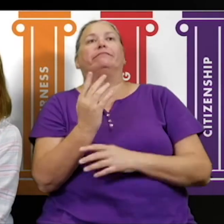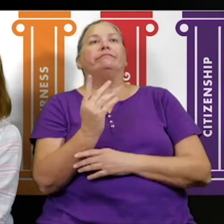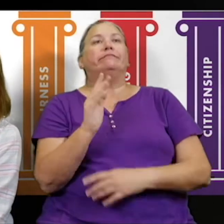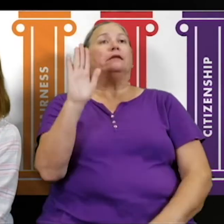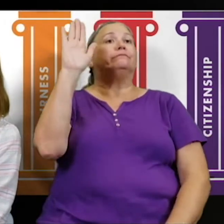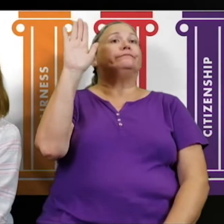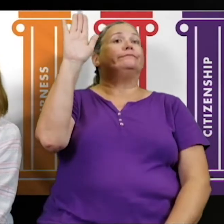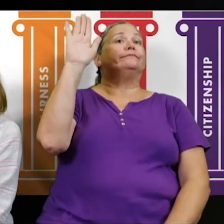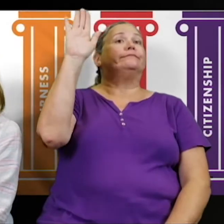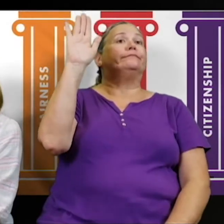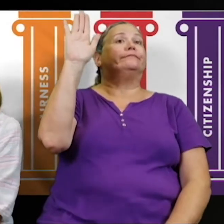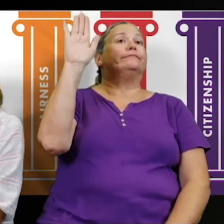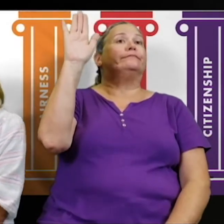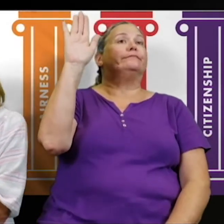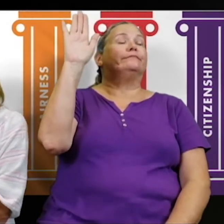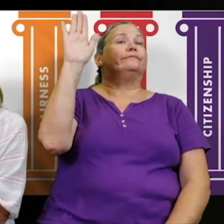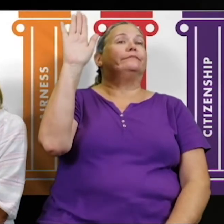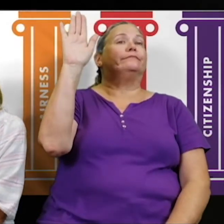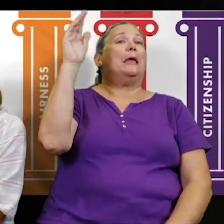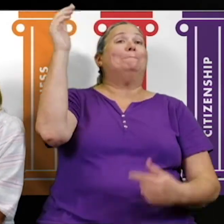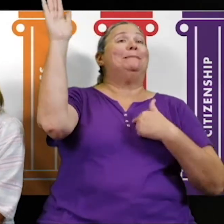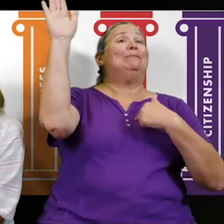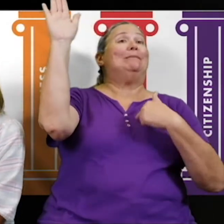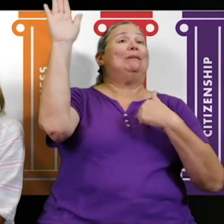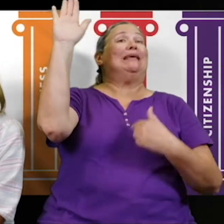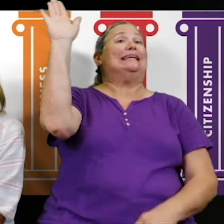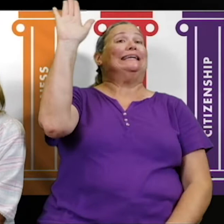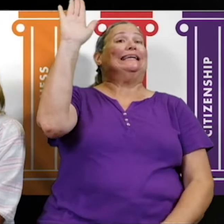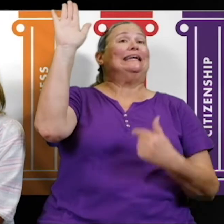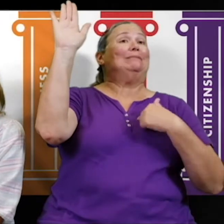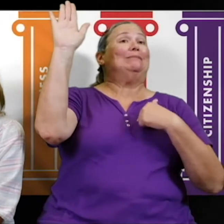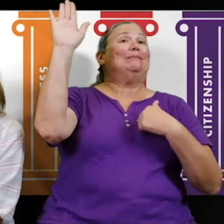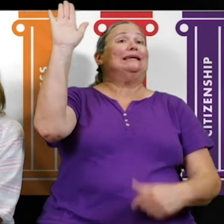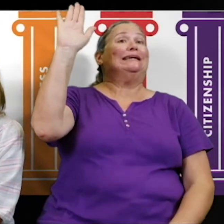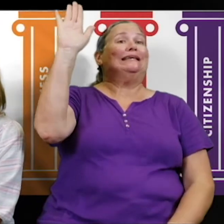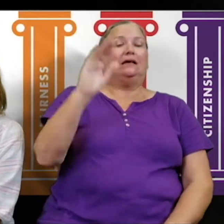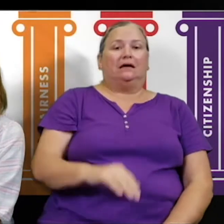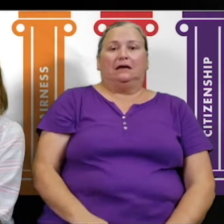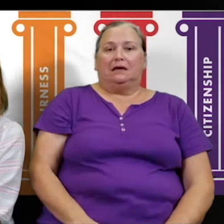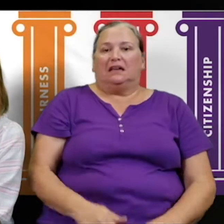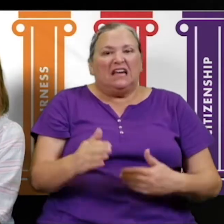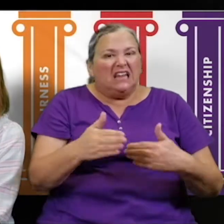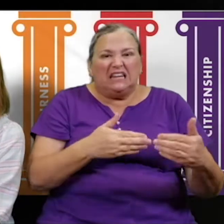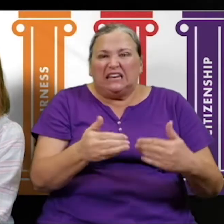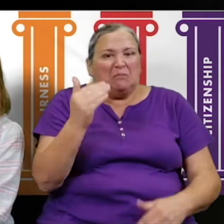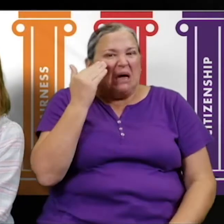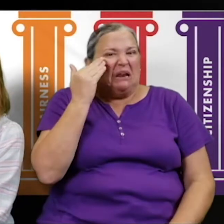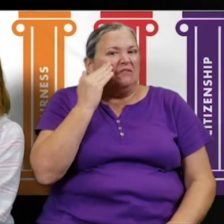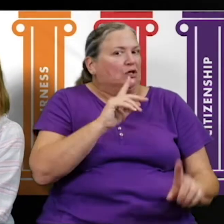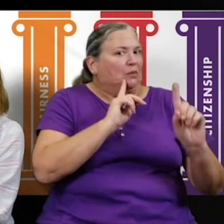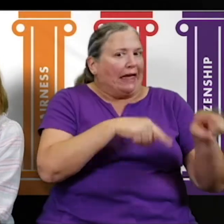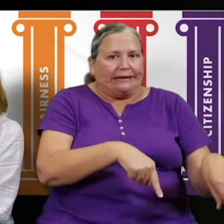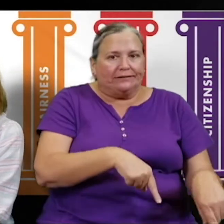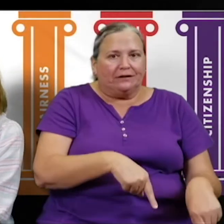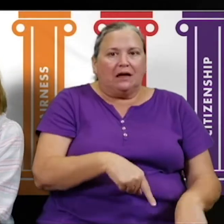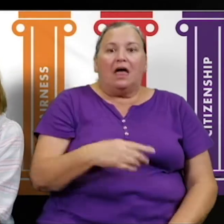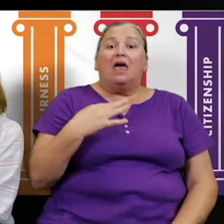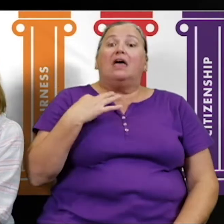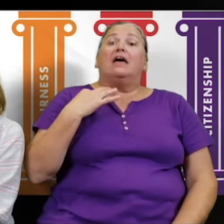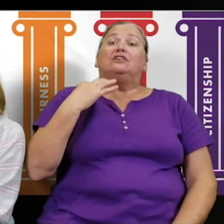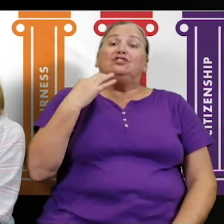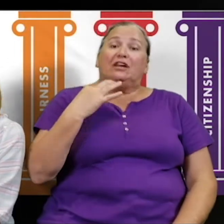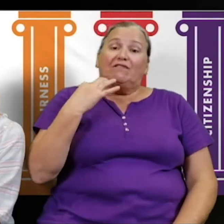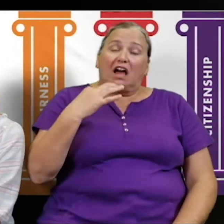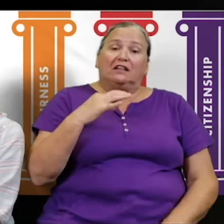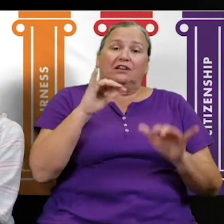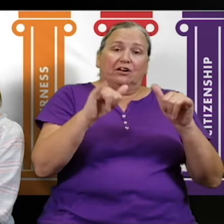raised her hand more than anyone else in the class, even if she didn't know the answer. And she volunteered to stay